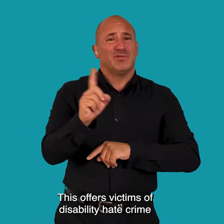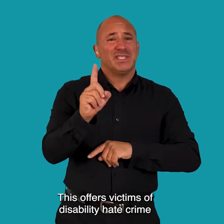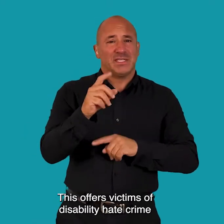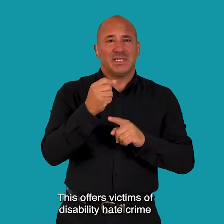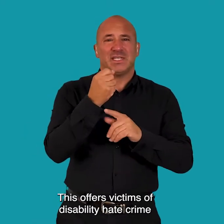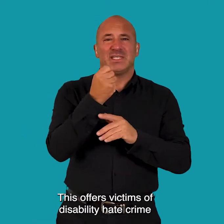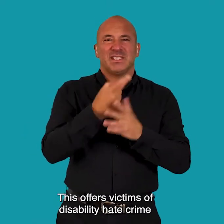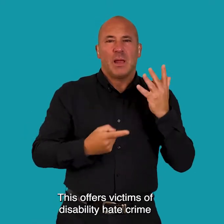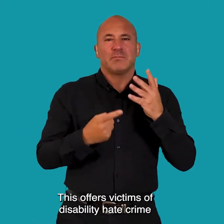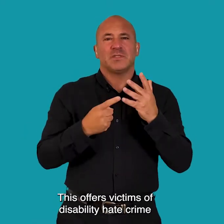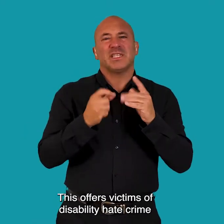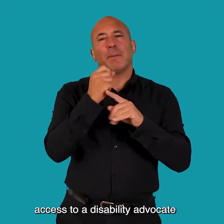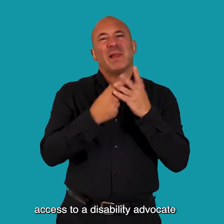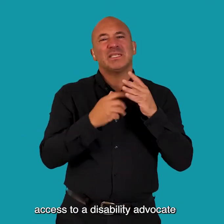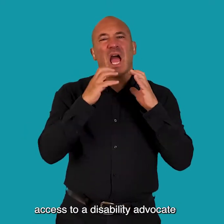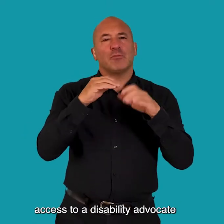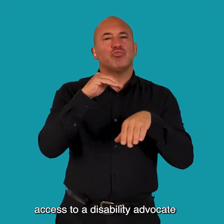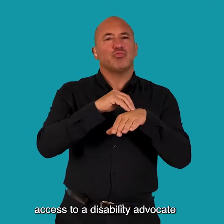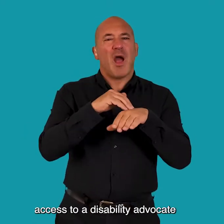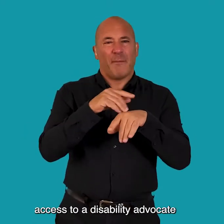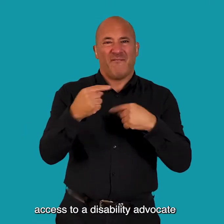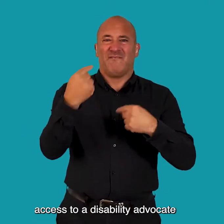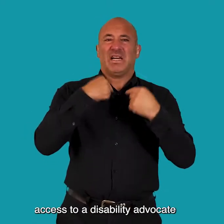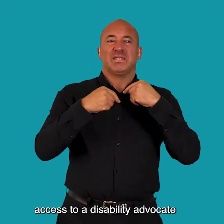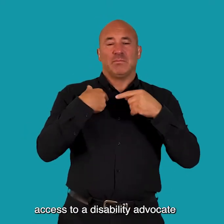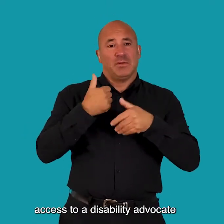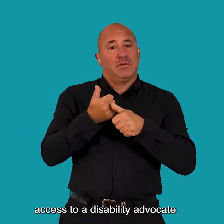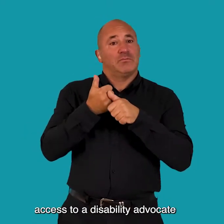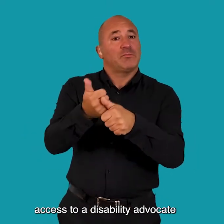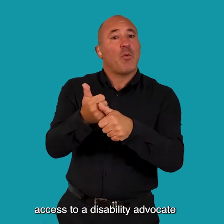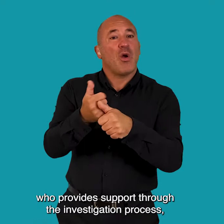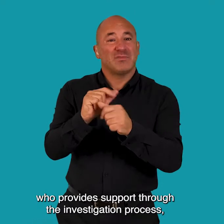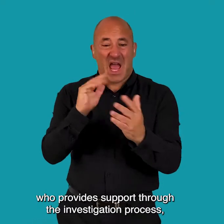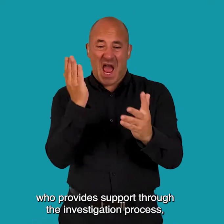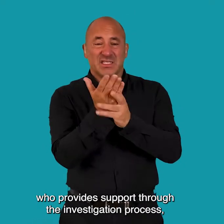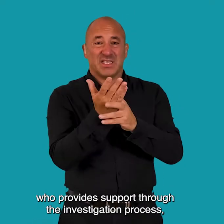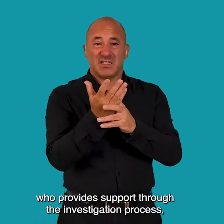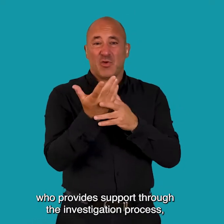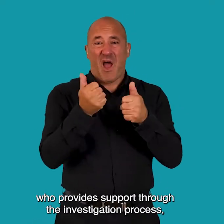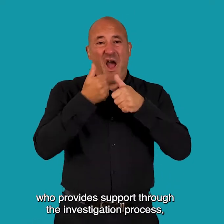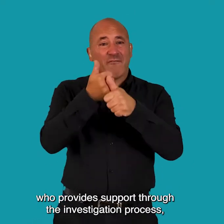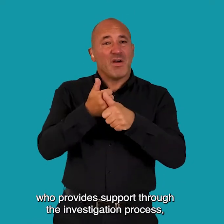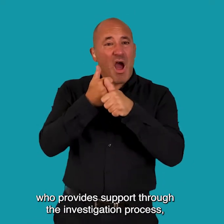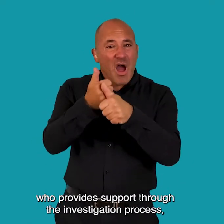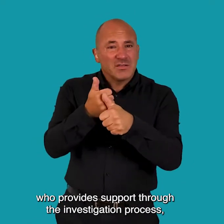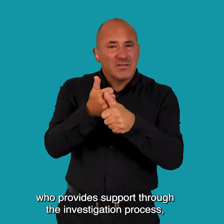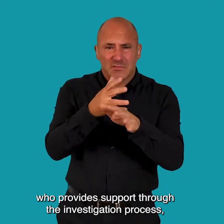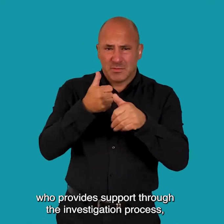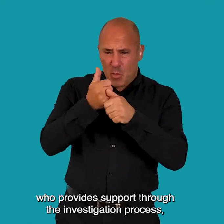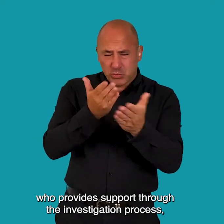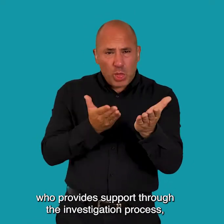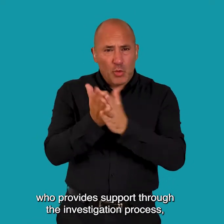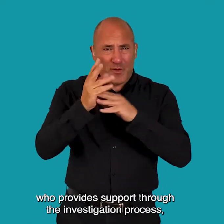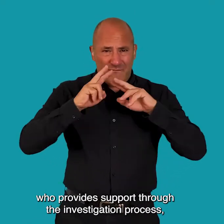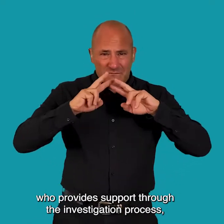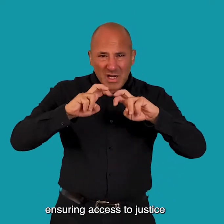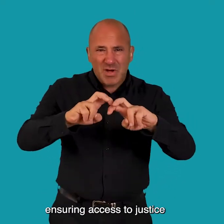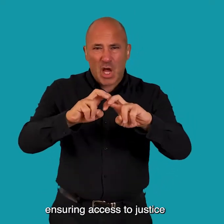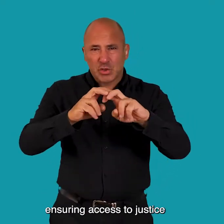disability hate crime access to a disability advocate, who provides support through the investigation process, ensuring